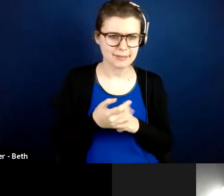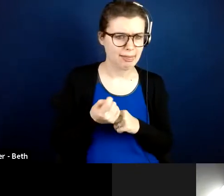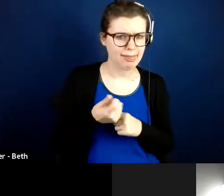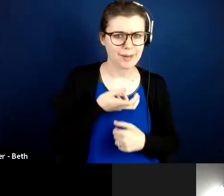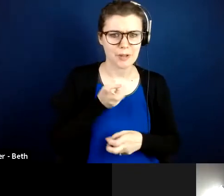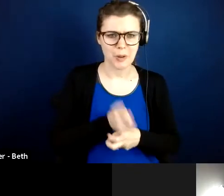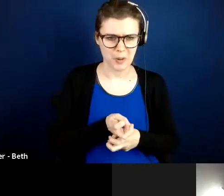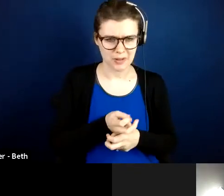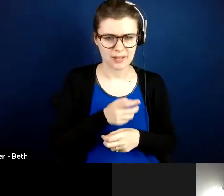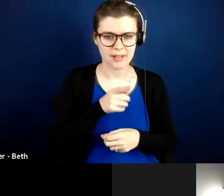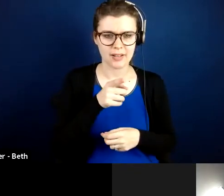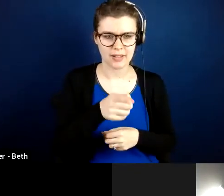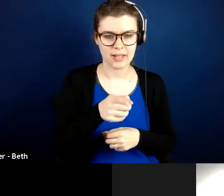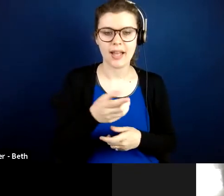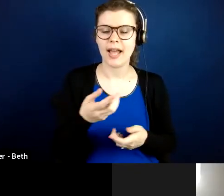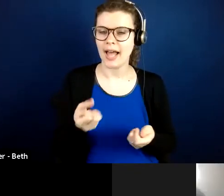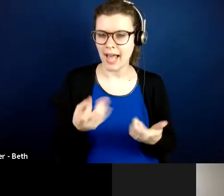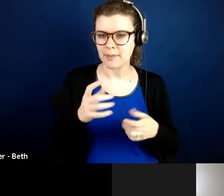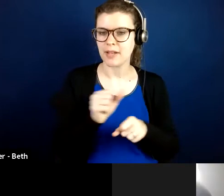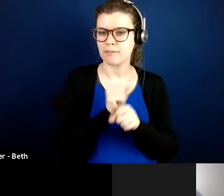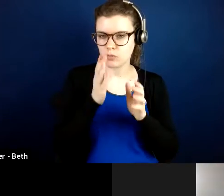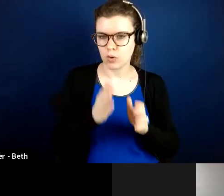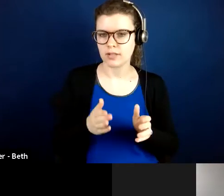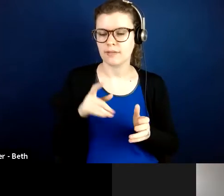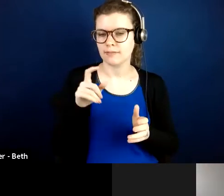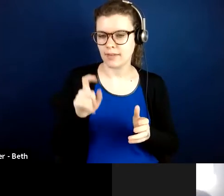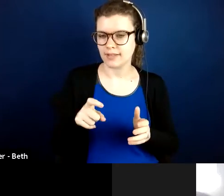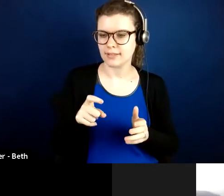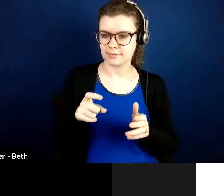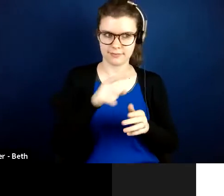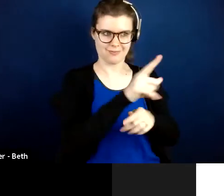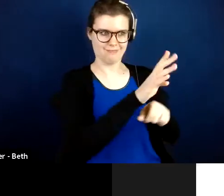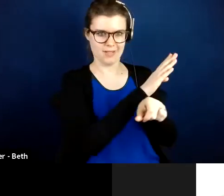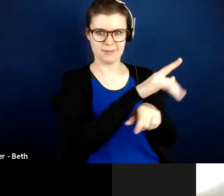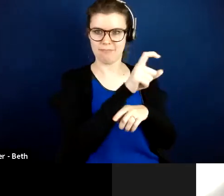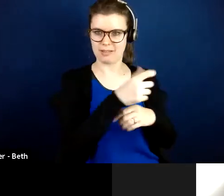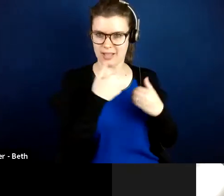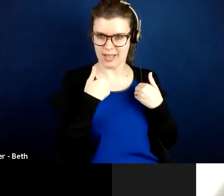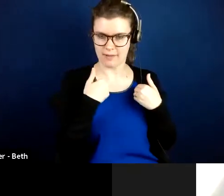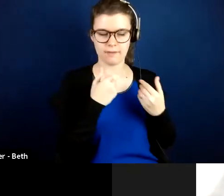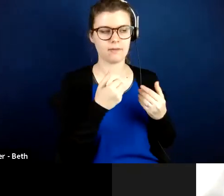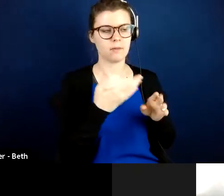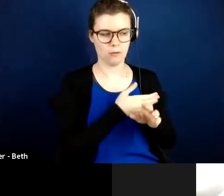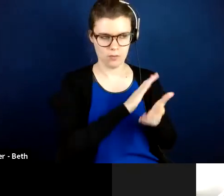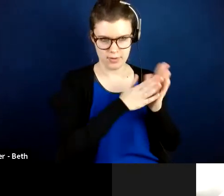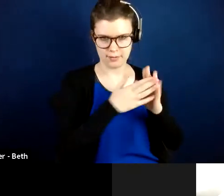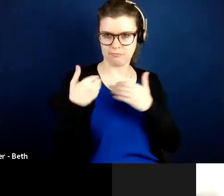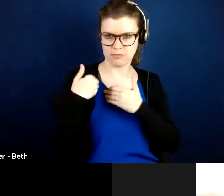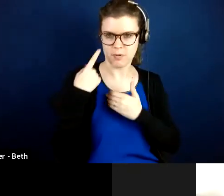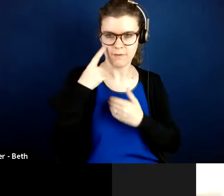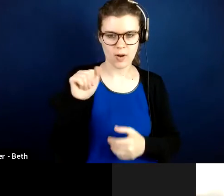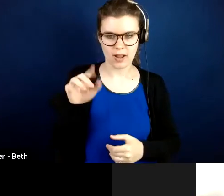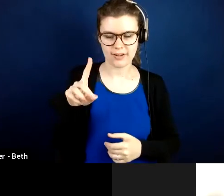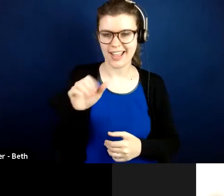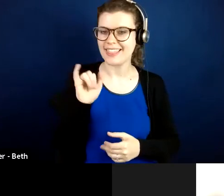difficult one. So how many employees must a private employer have for ADA responsibilities was